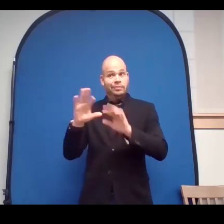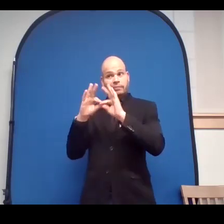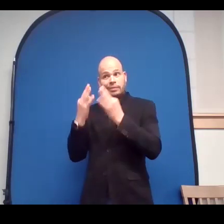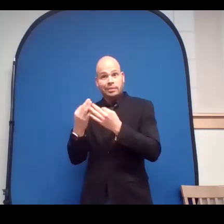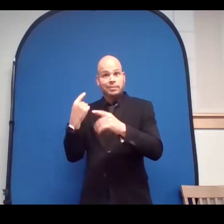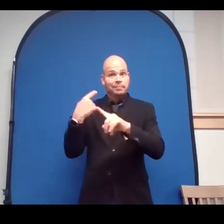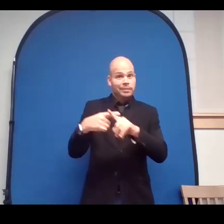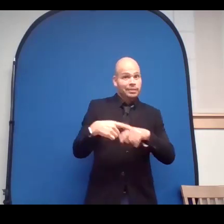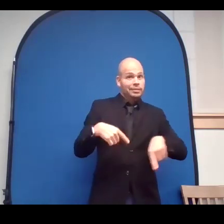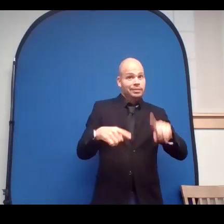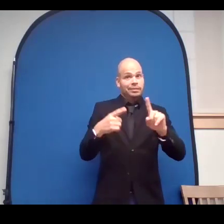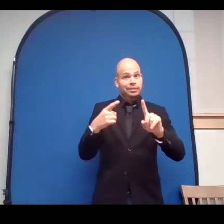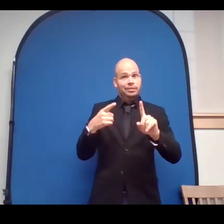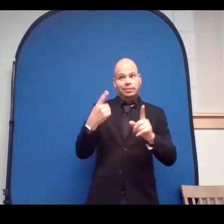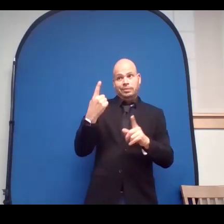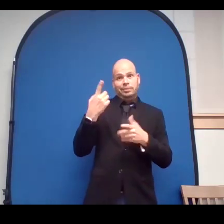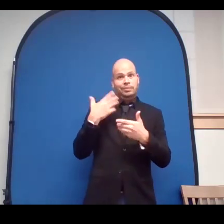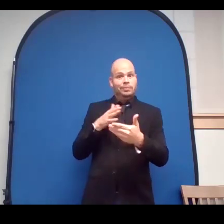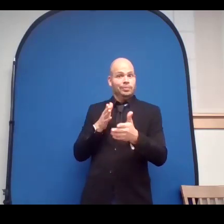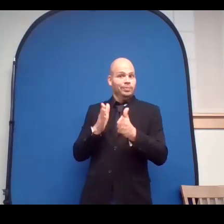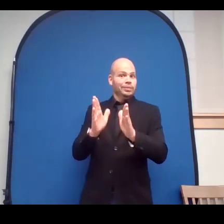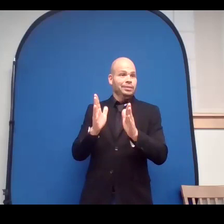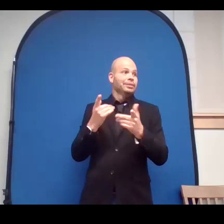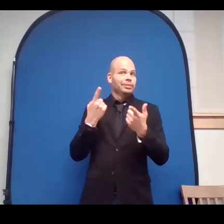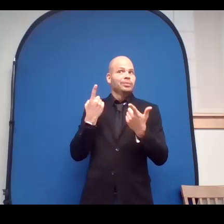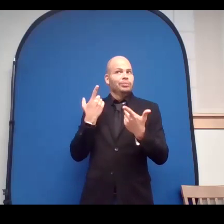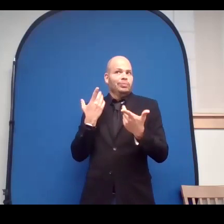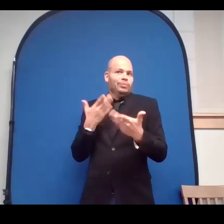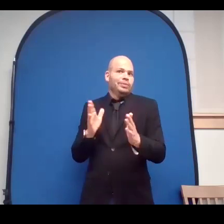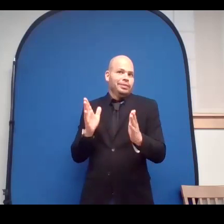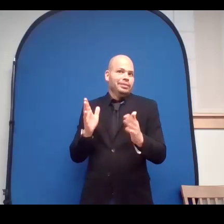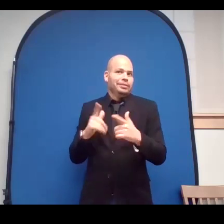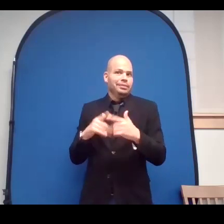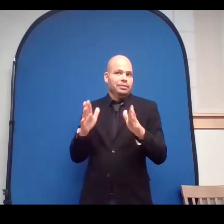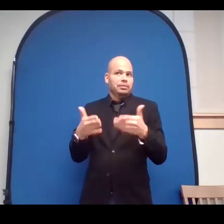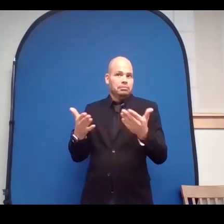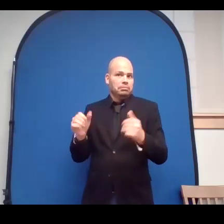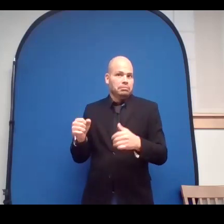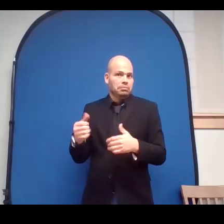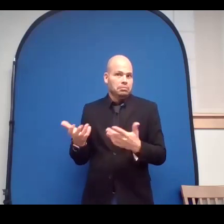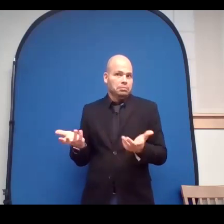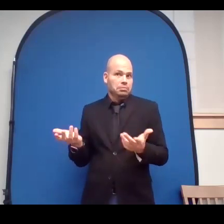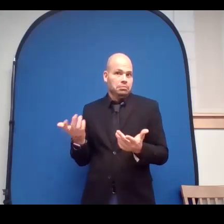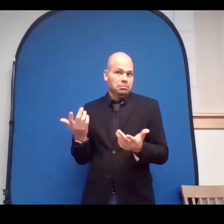plan that I've been advised was enacted, which is a way to remove the weapons from the